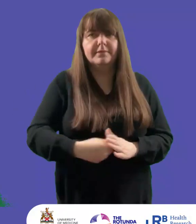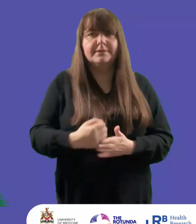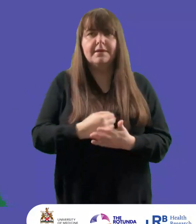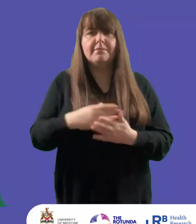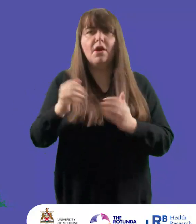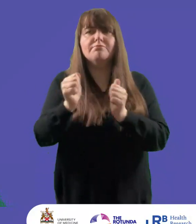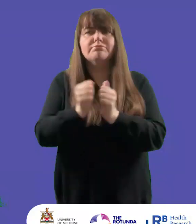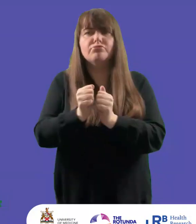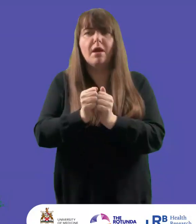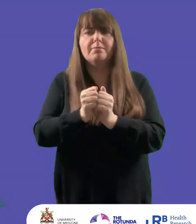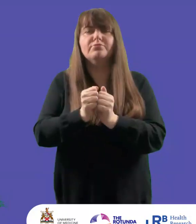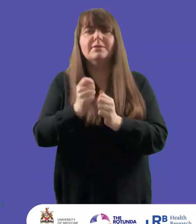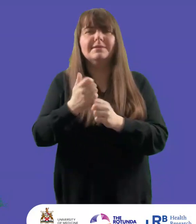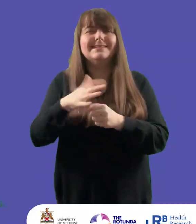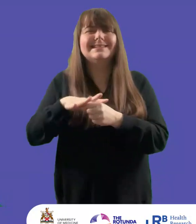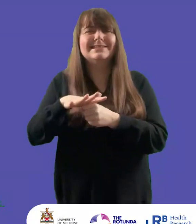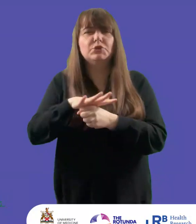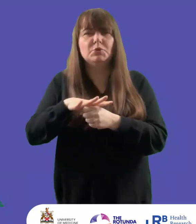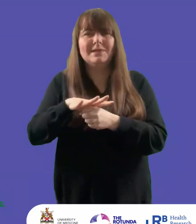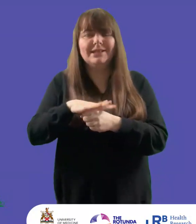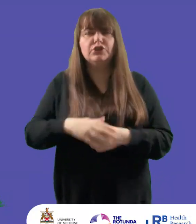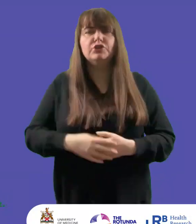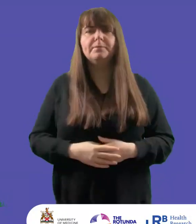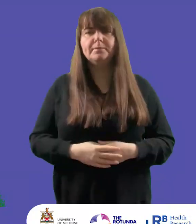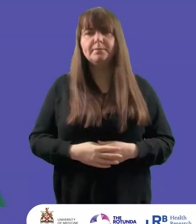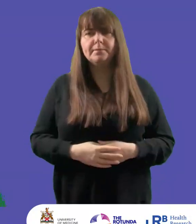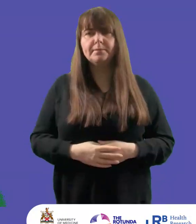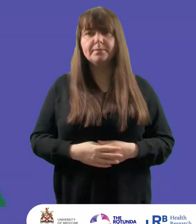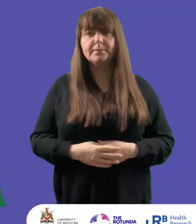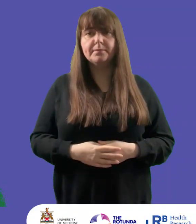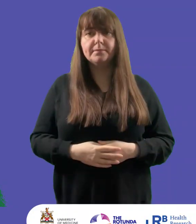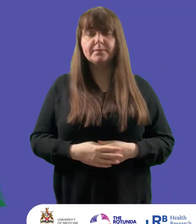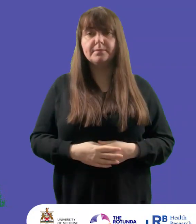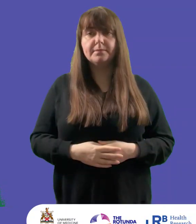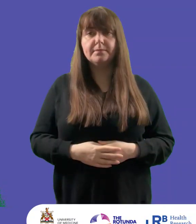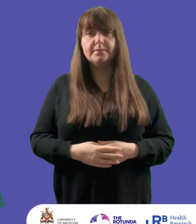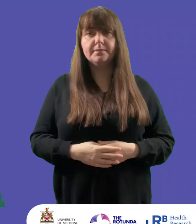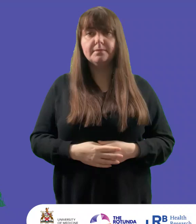scanning where appropriate in these situations also.